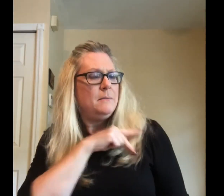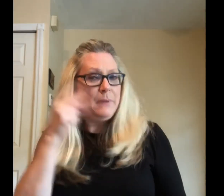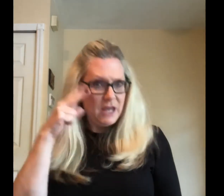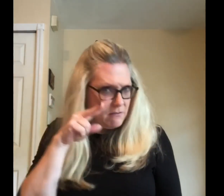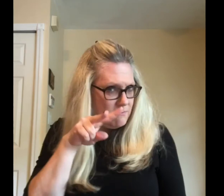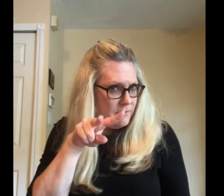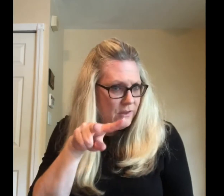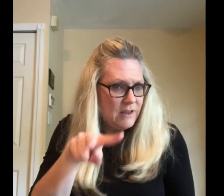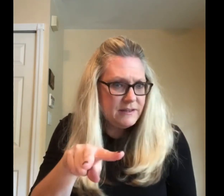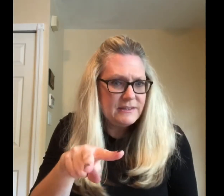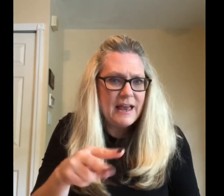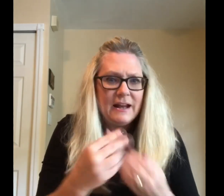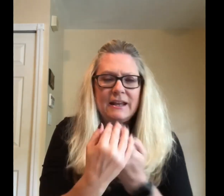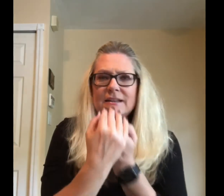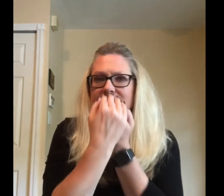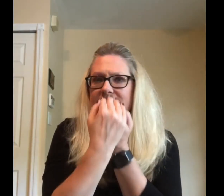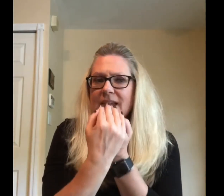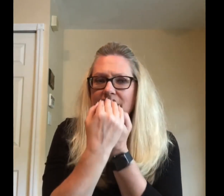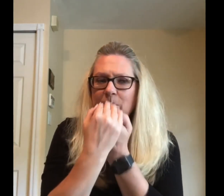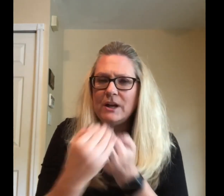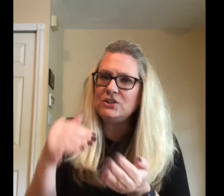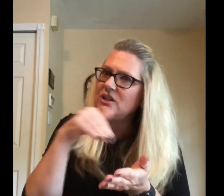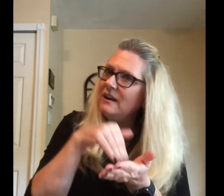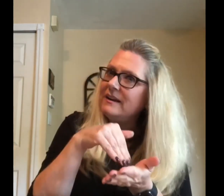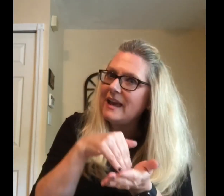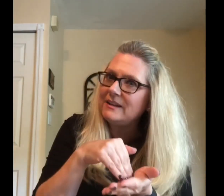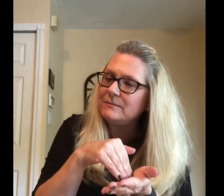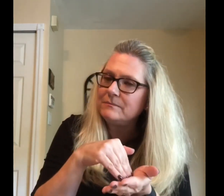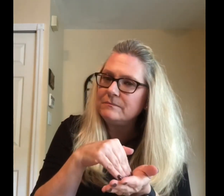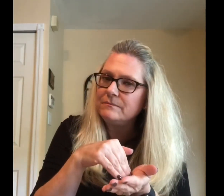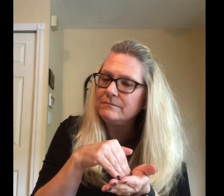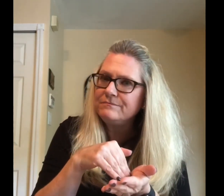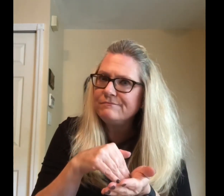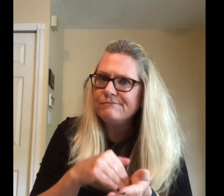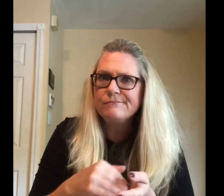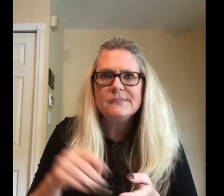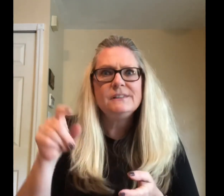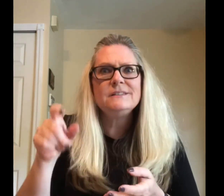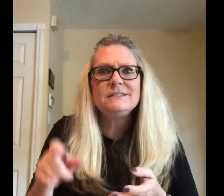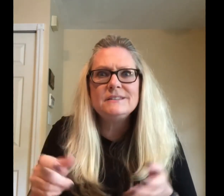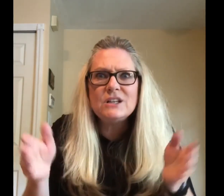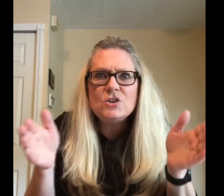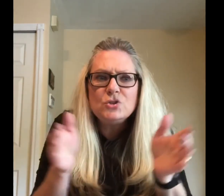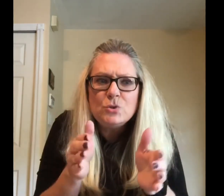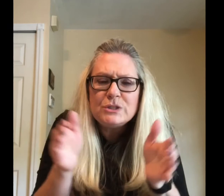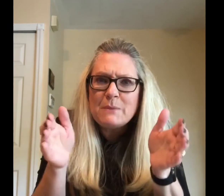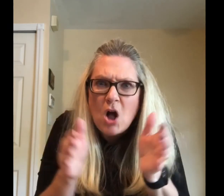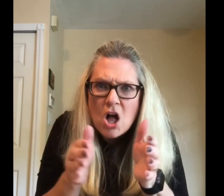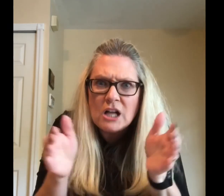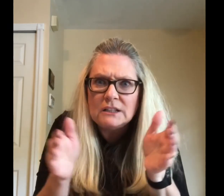Pete looks at his sandwich again. It's still too small.